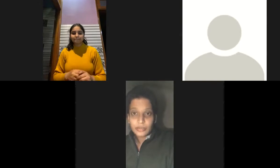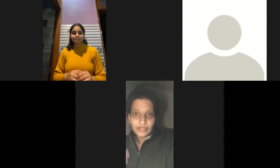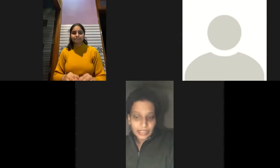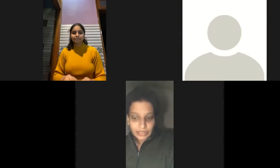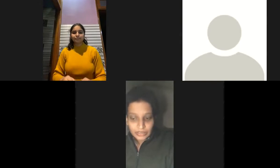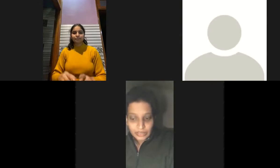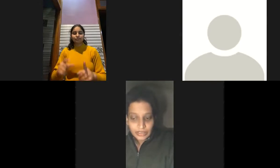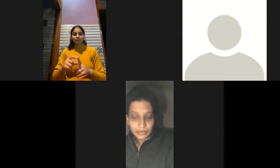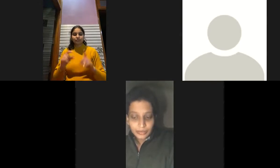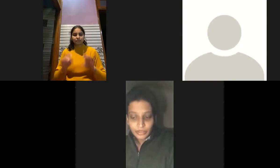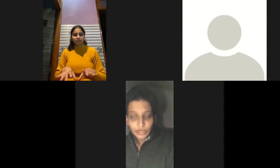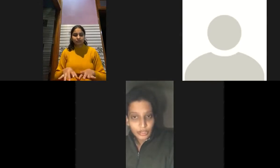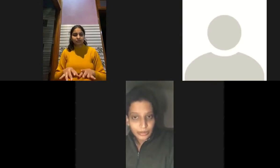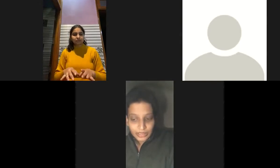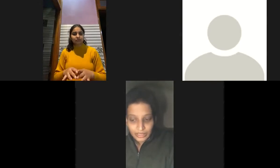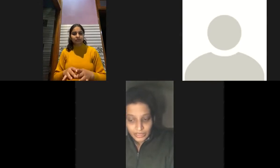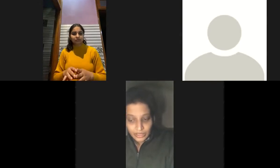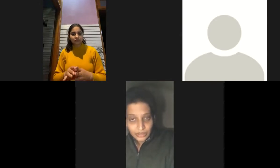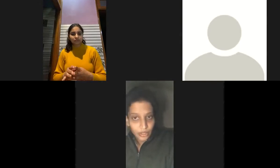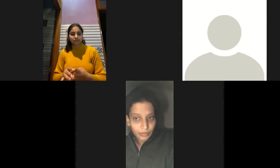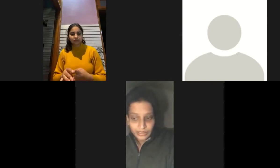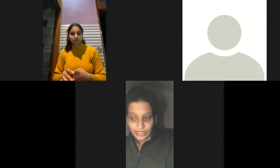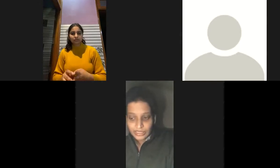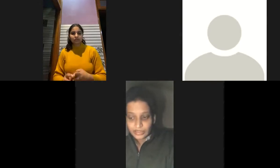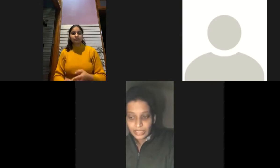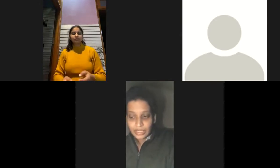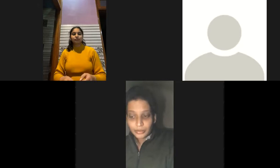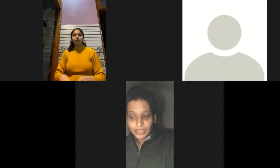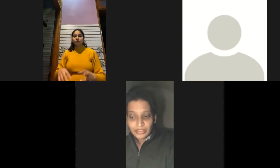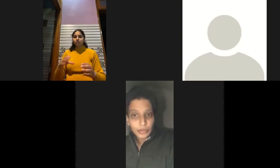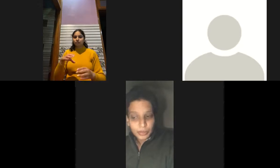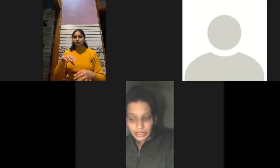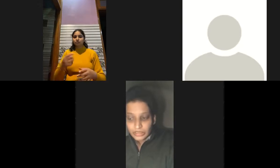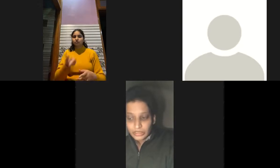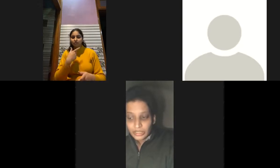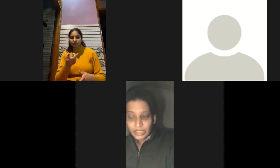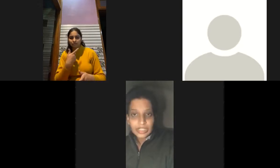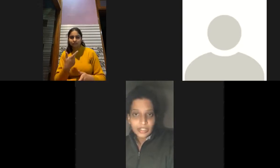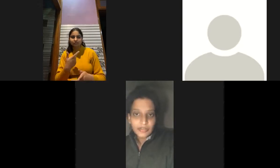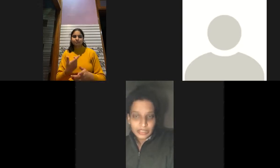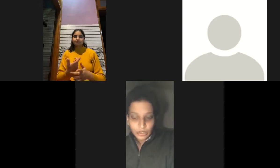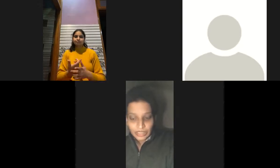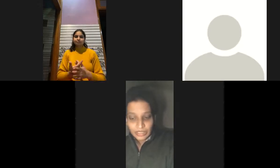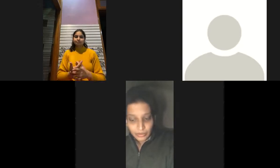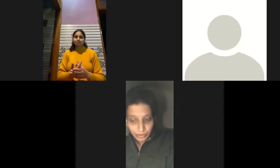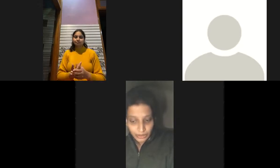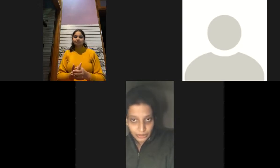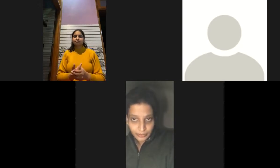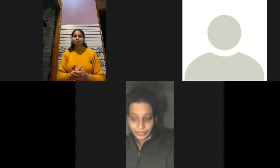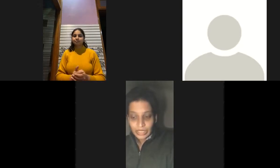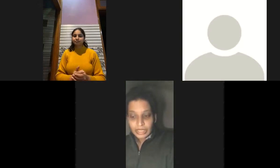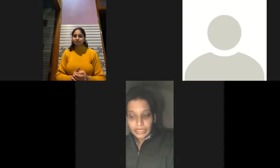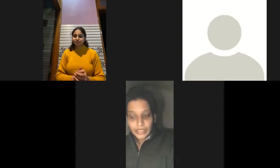ranging from divine curses, stock representations, comic reliefs, pitiful persons in need of rescue by the